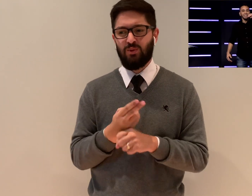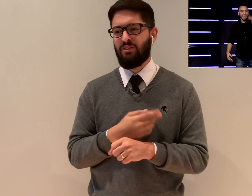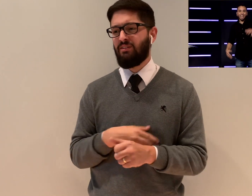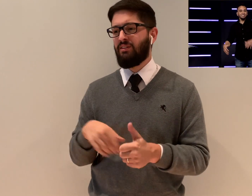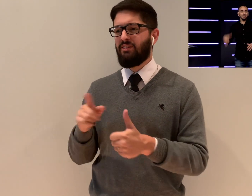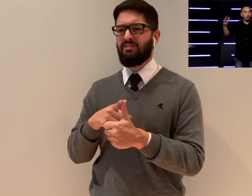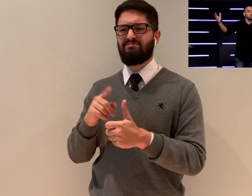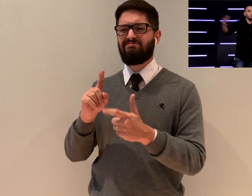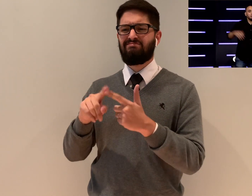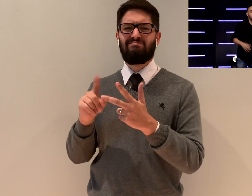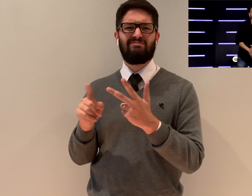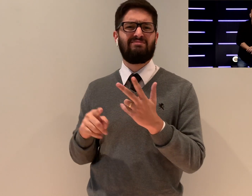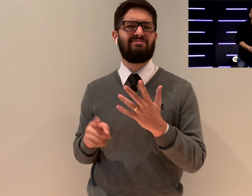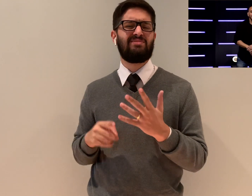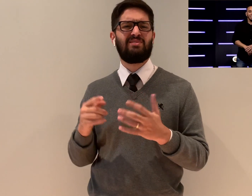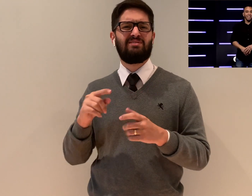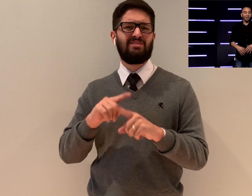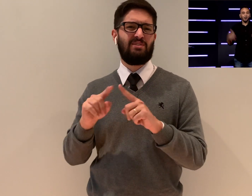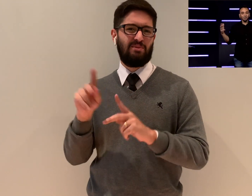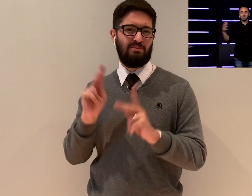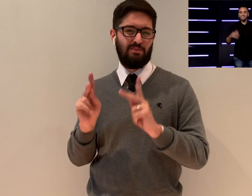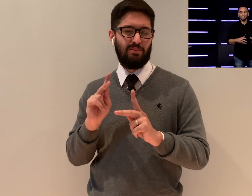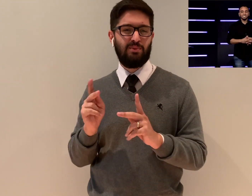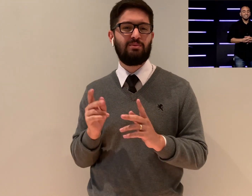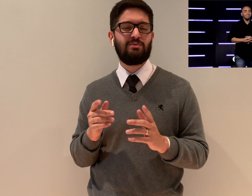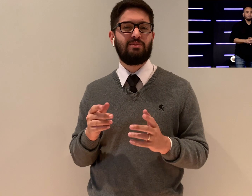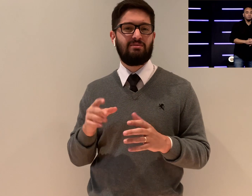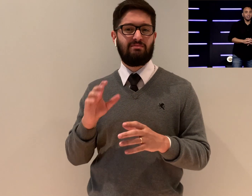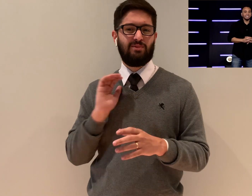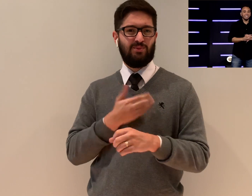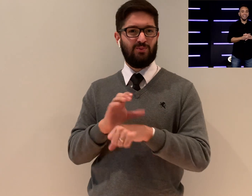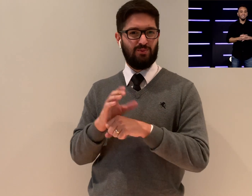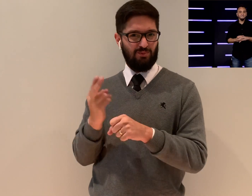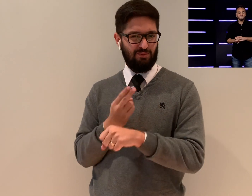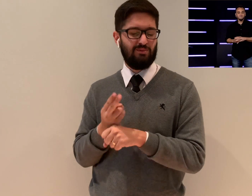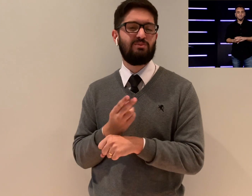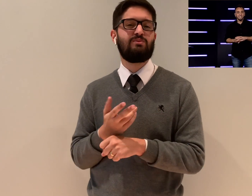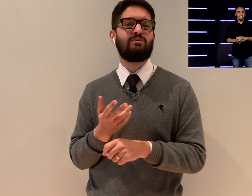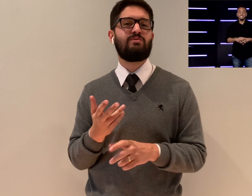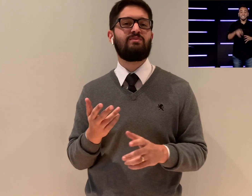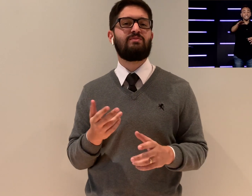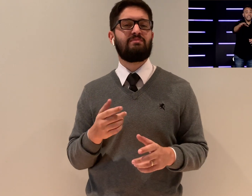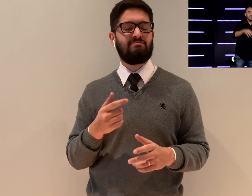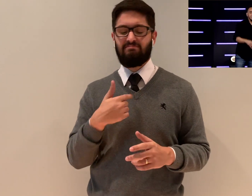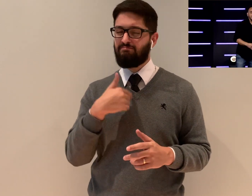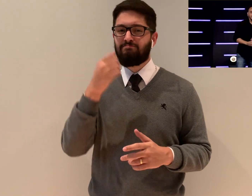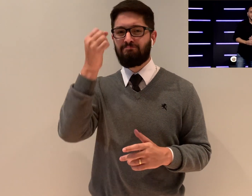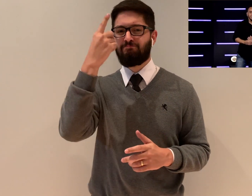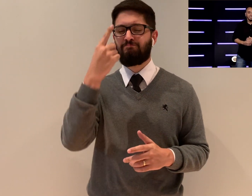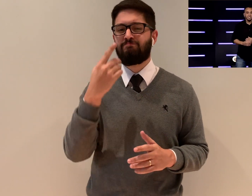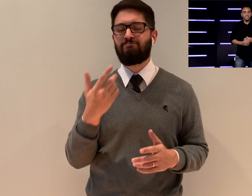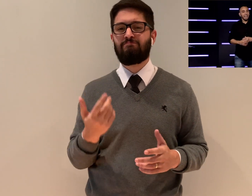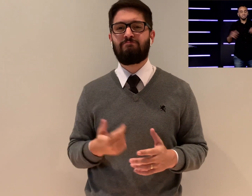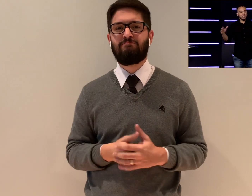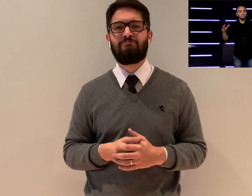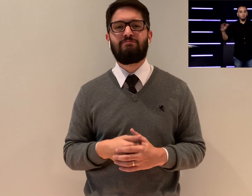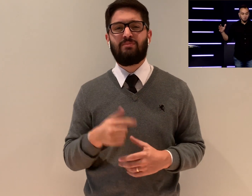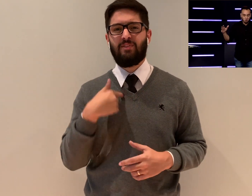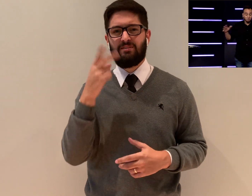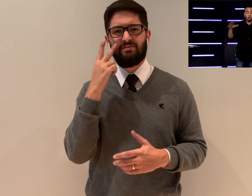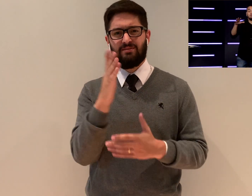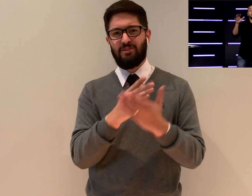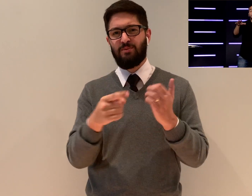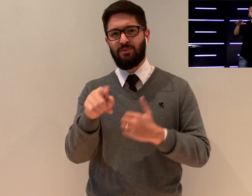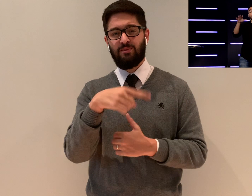Perez and Andy and all these other people use it, all leaders and people like that. Listen, I get it. And I've seen some